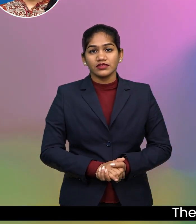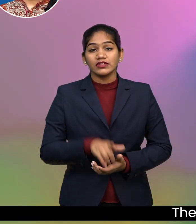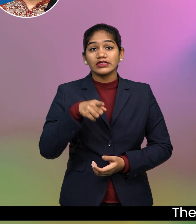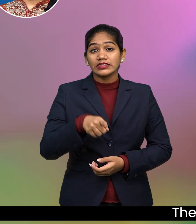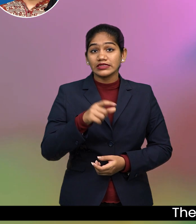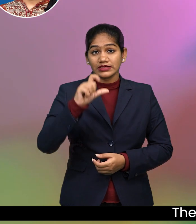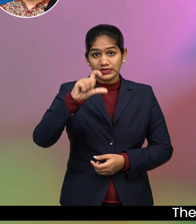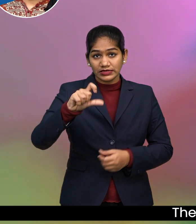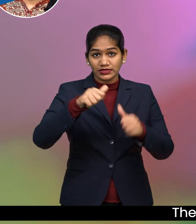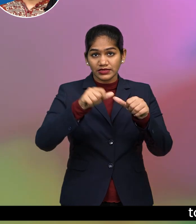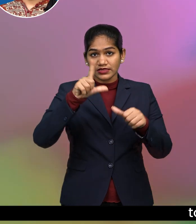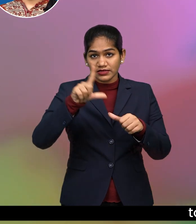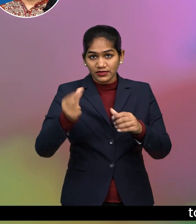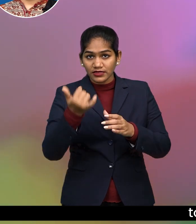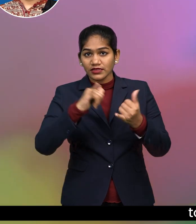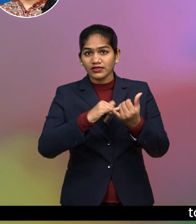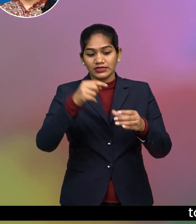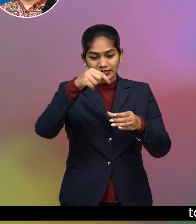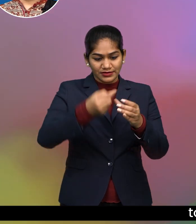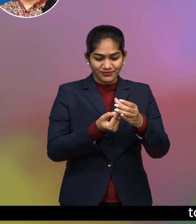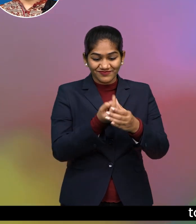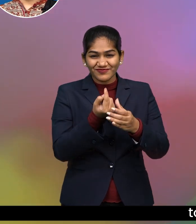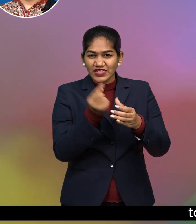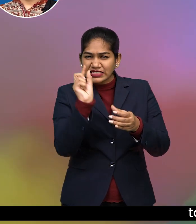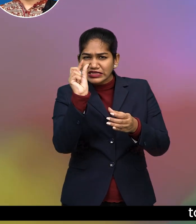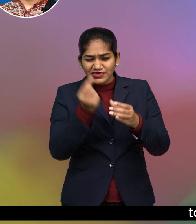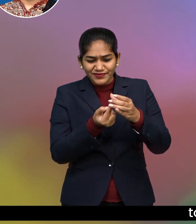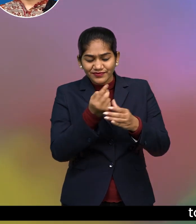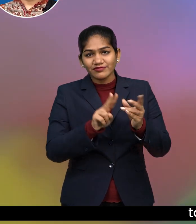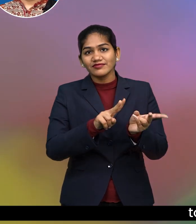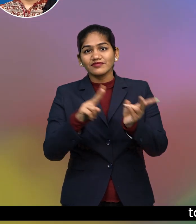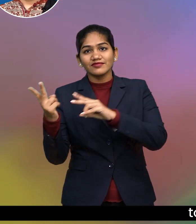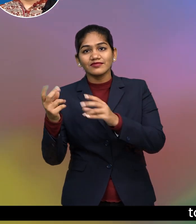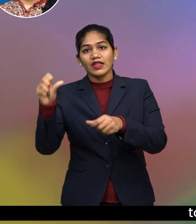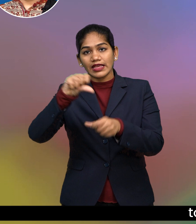The callus is transferred to another medium